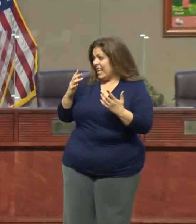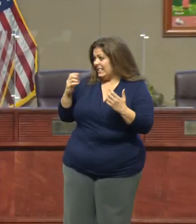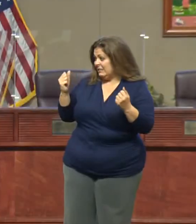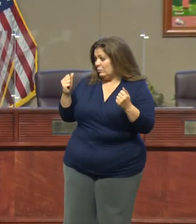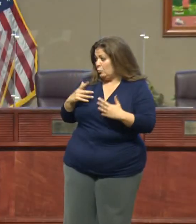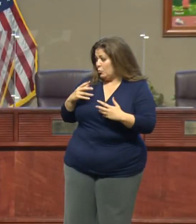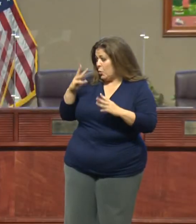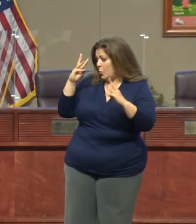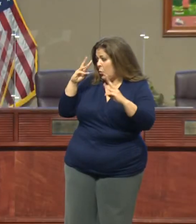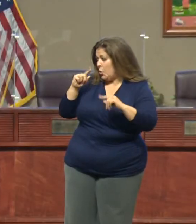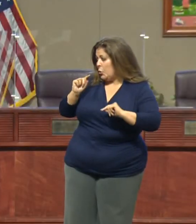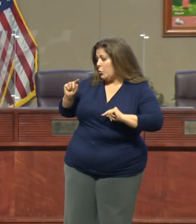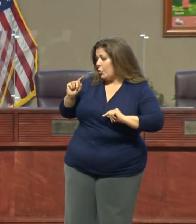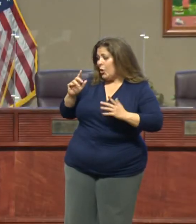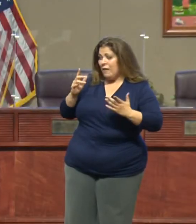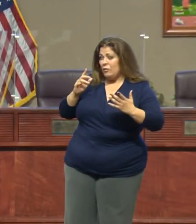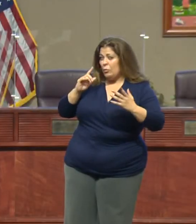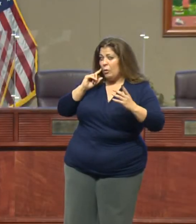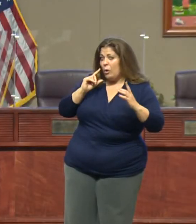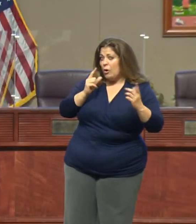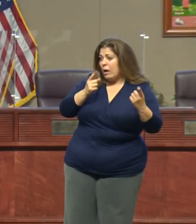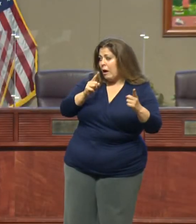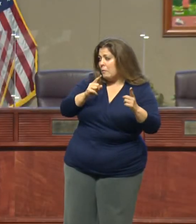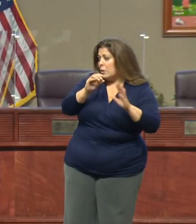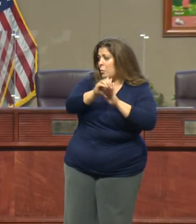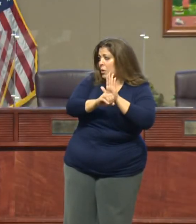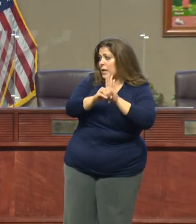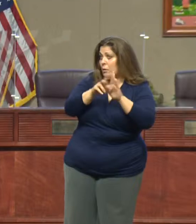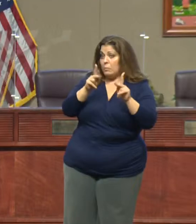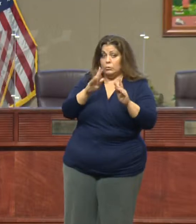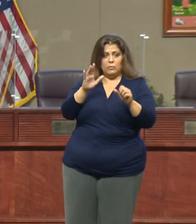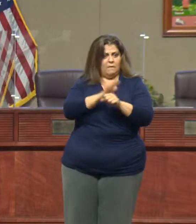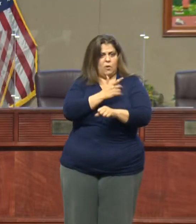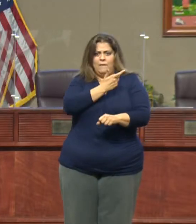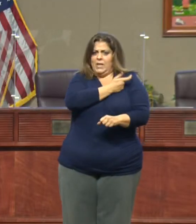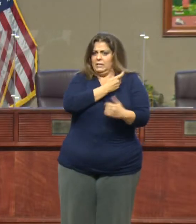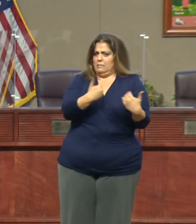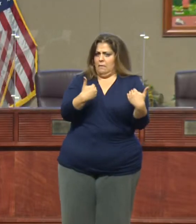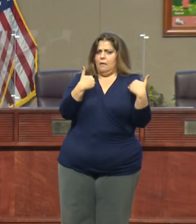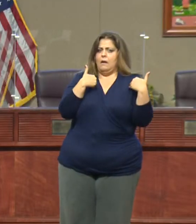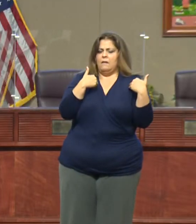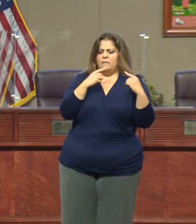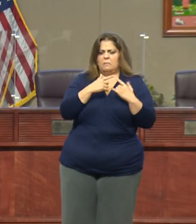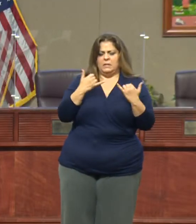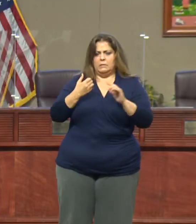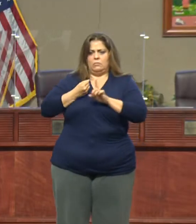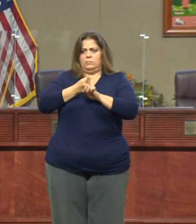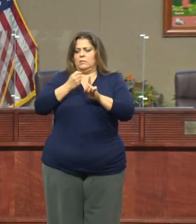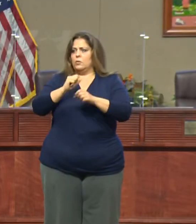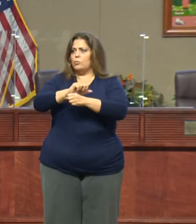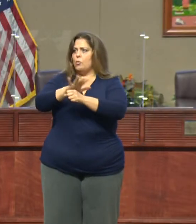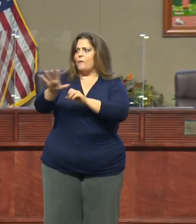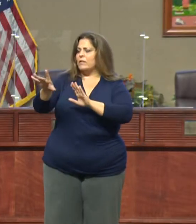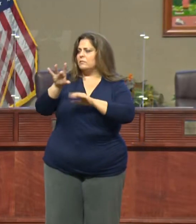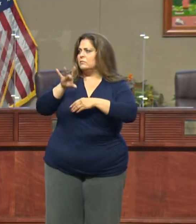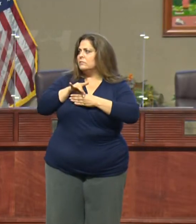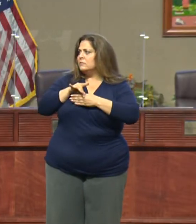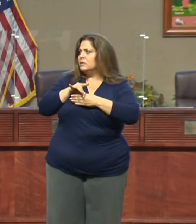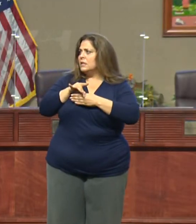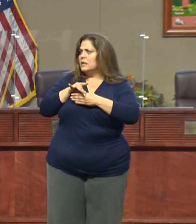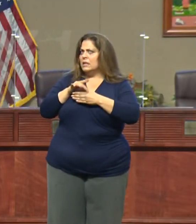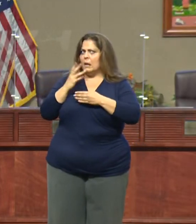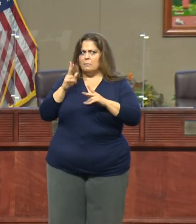Have you heard of anything like that where people who are fully vaccinated are still getting COVID and it's kind of raising